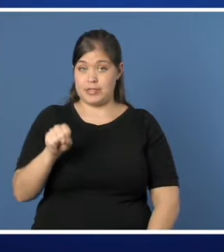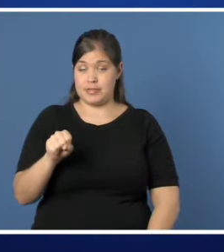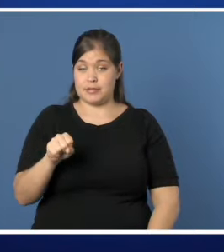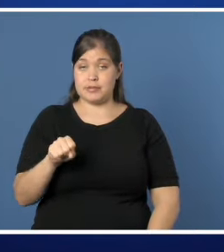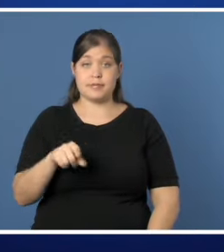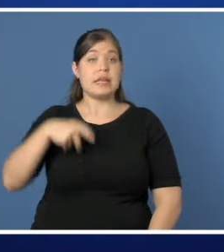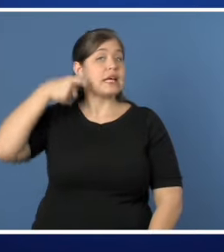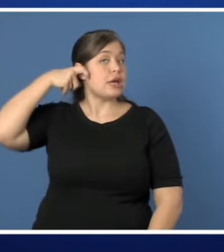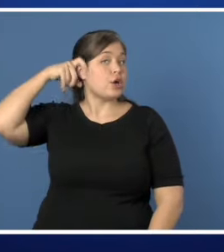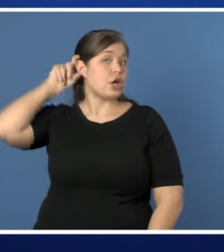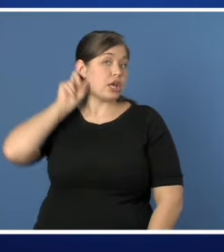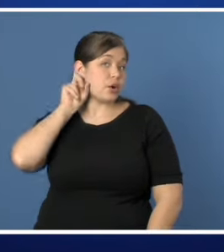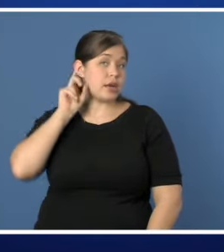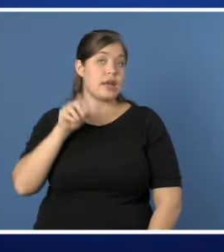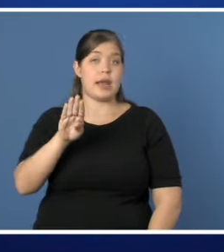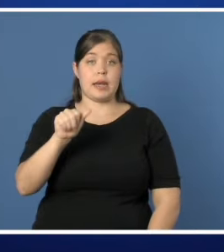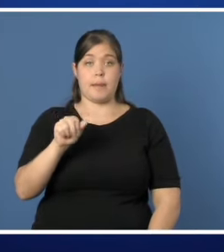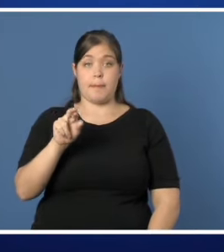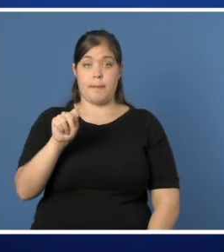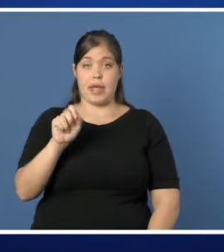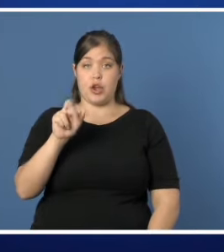Hearing aid batteries Extra